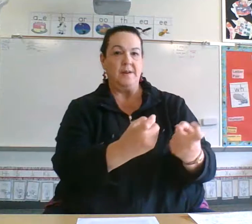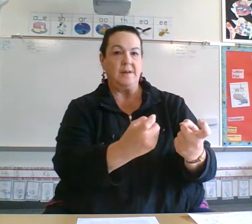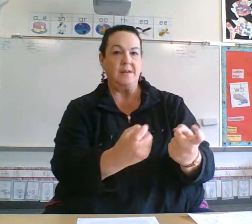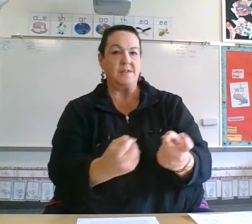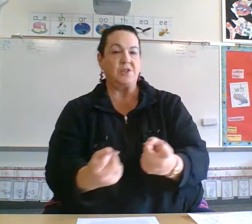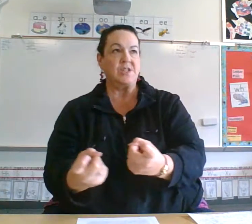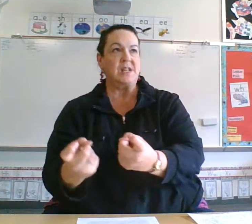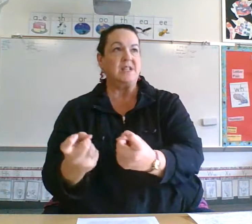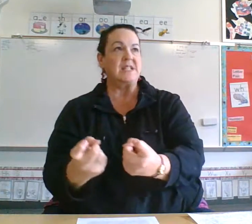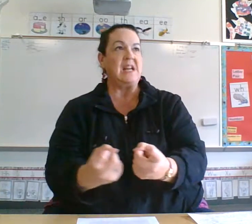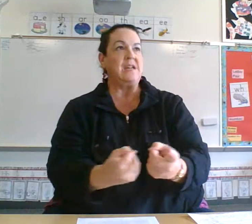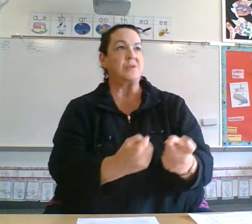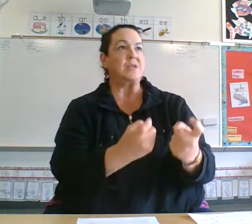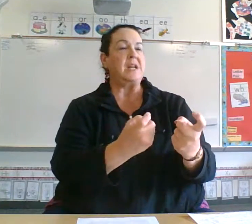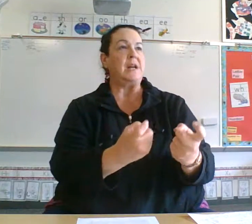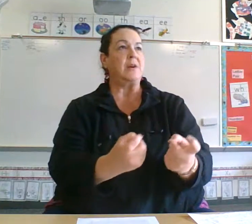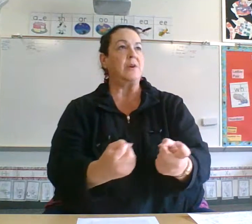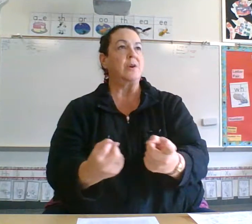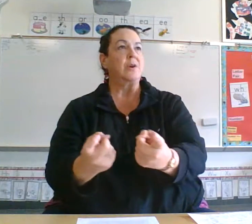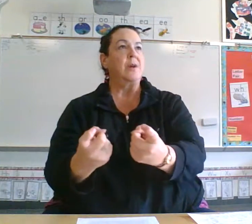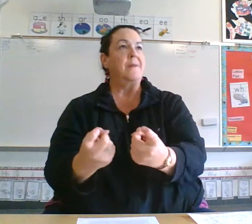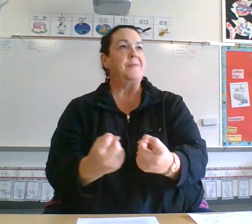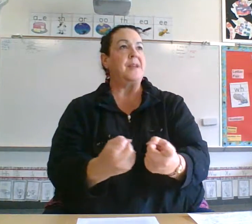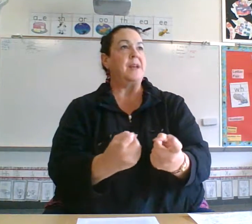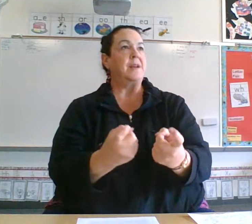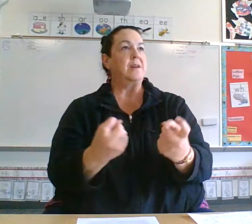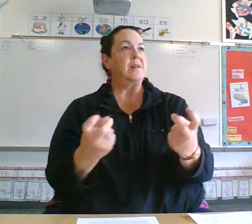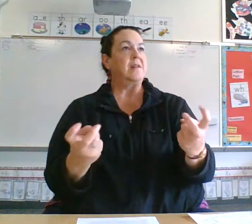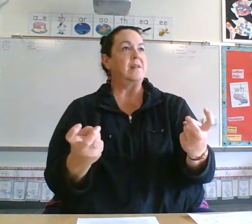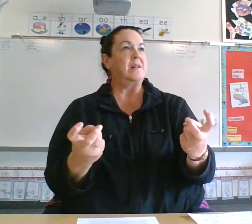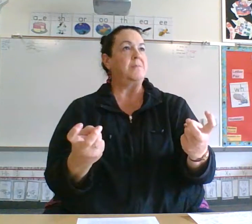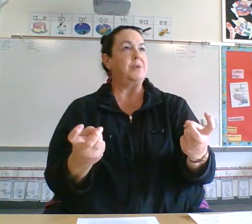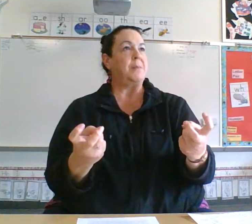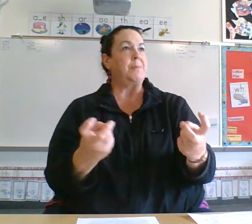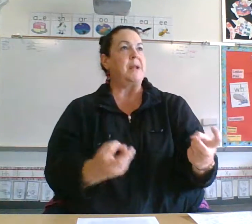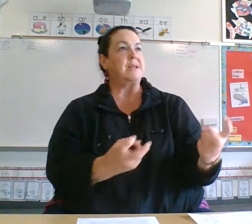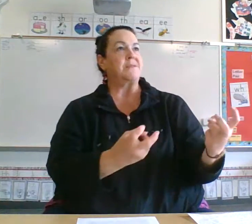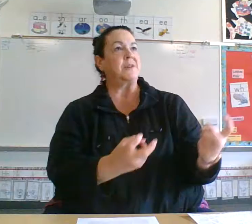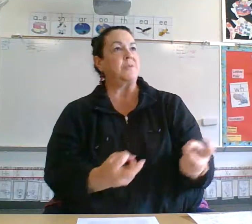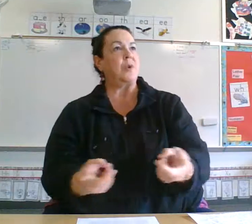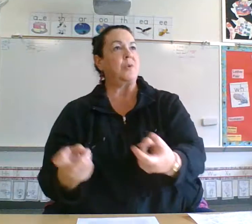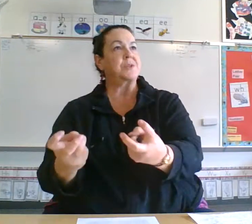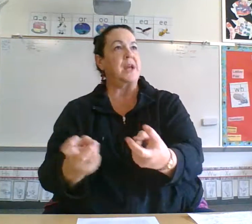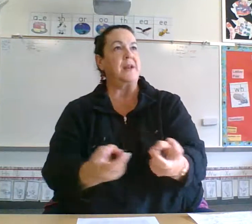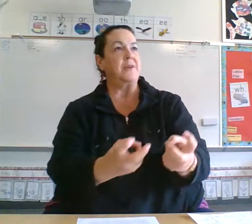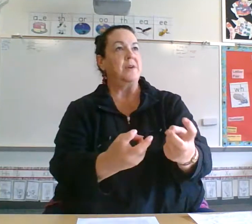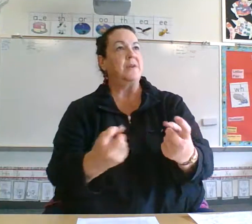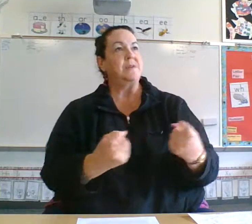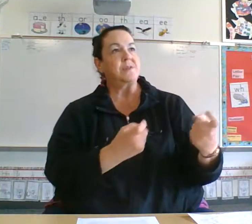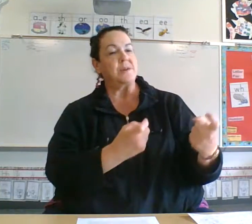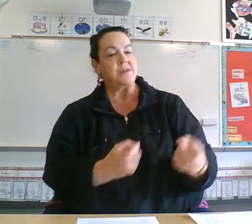because just think the skis are skinnier than the double blades of a roller skate. So